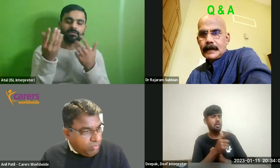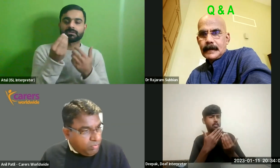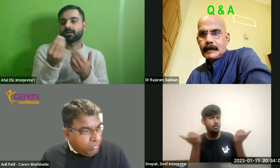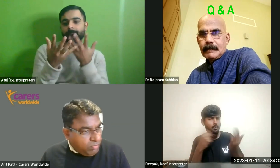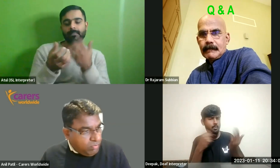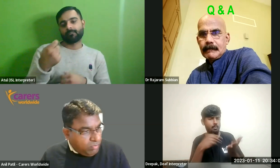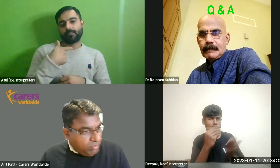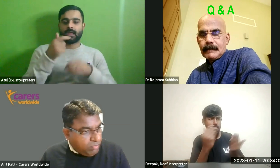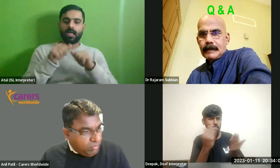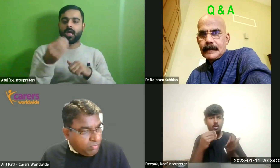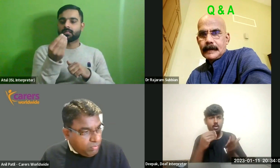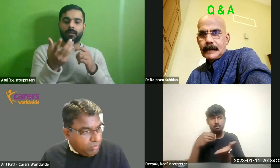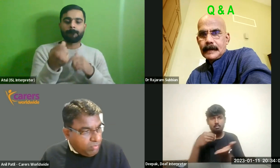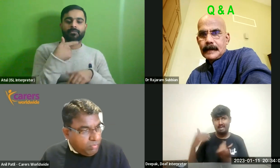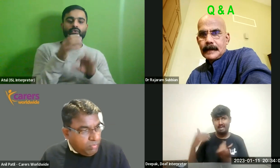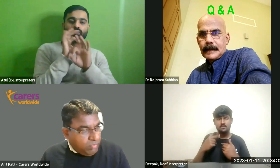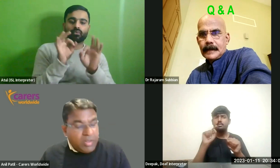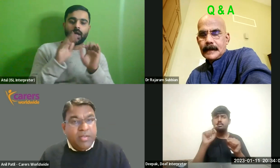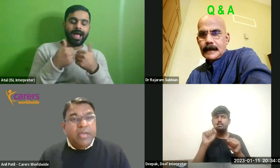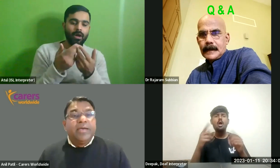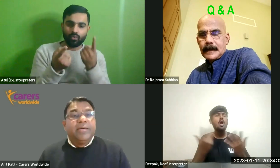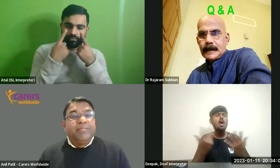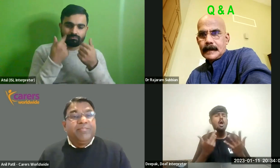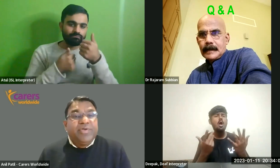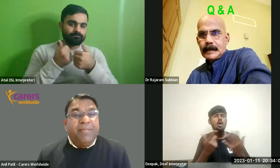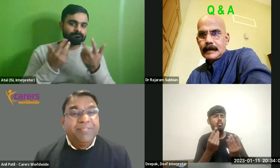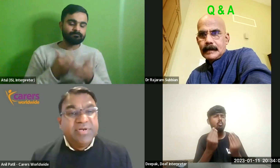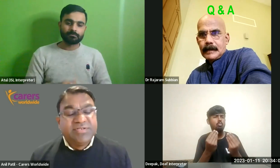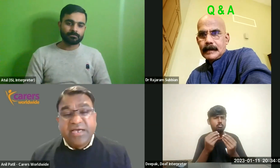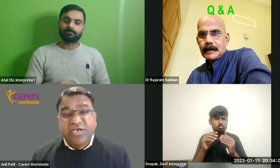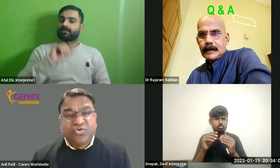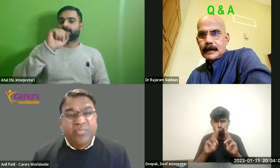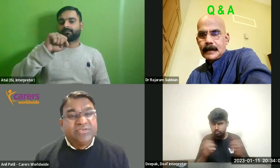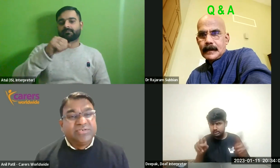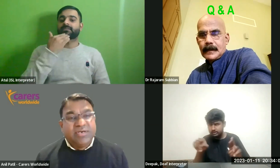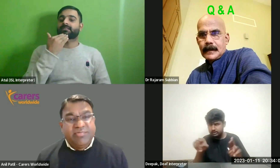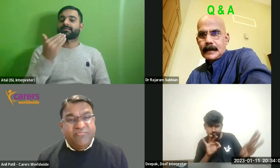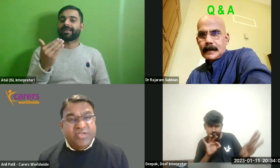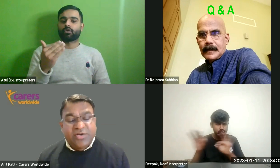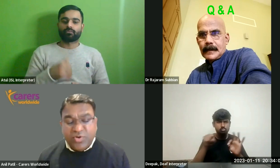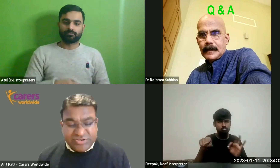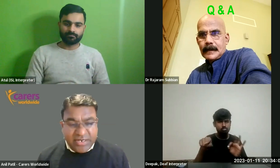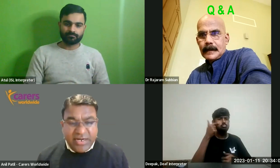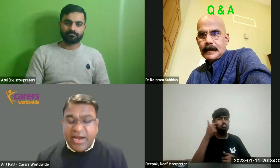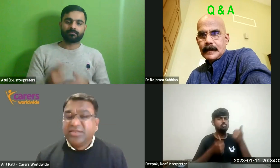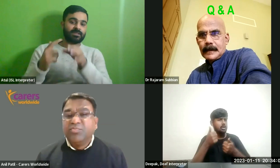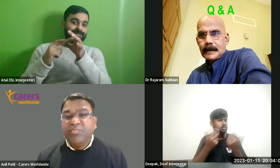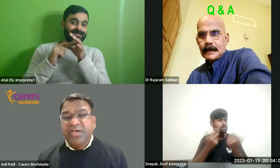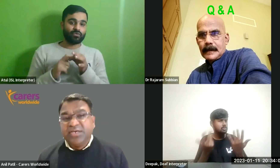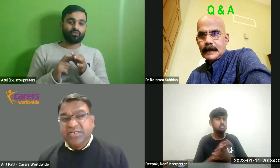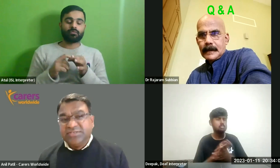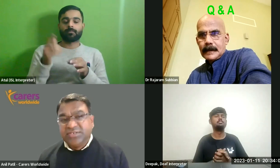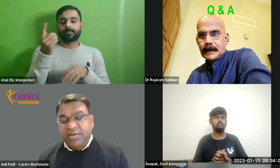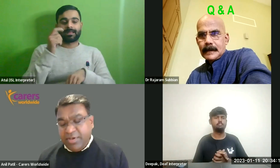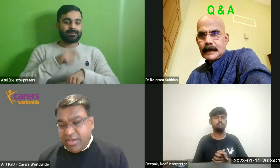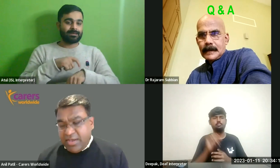care allowance? Thank you. Yeah, thank you so much for that question. At the